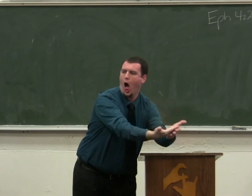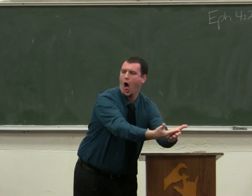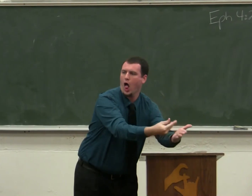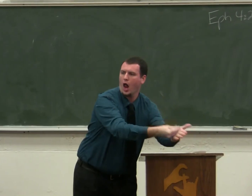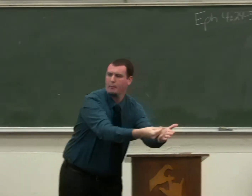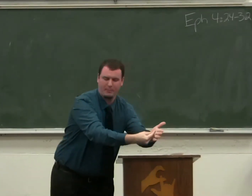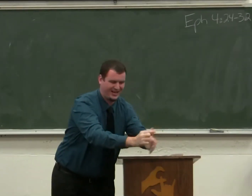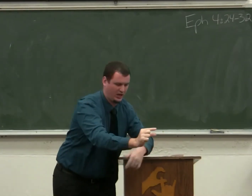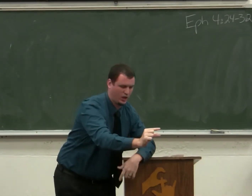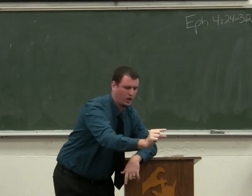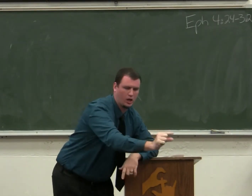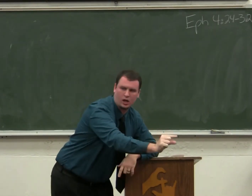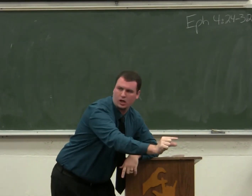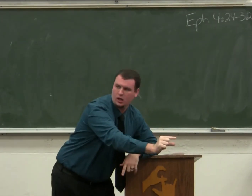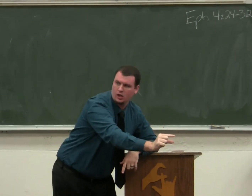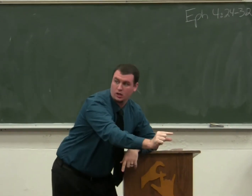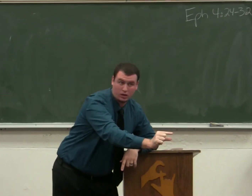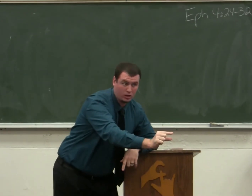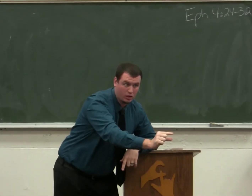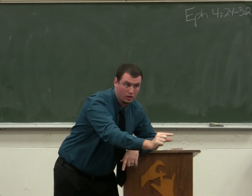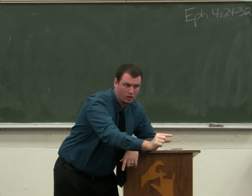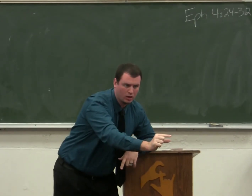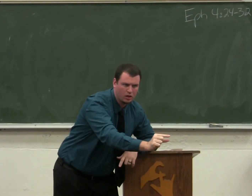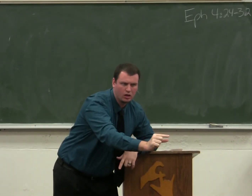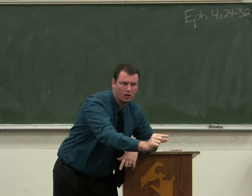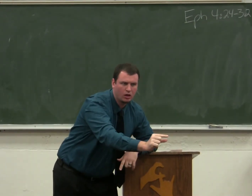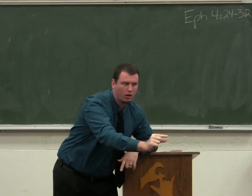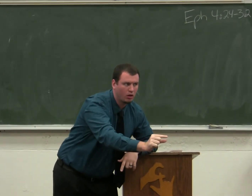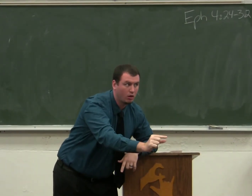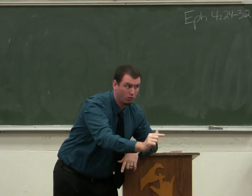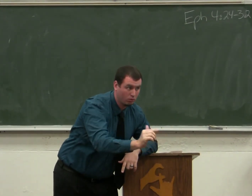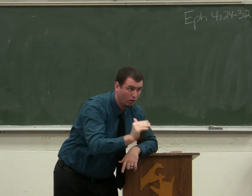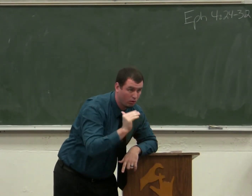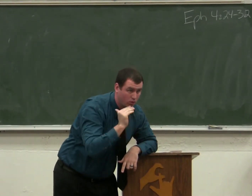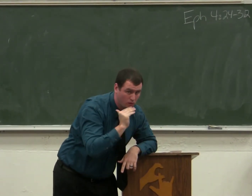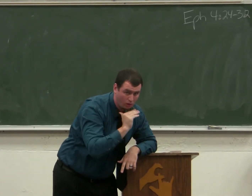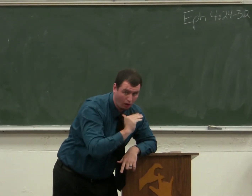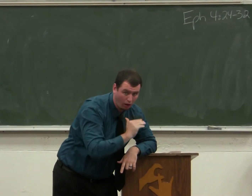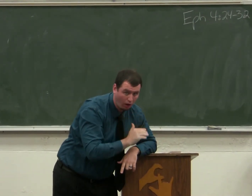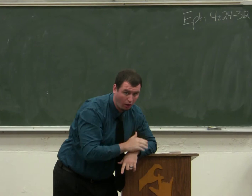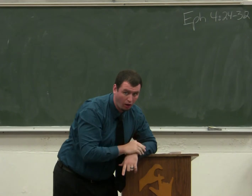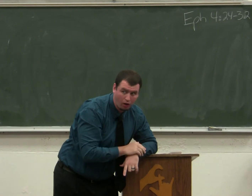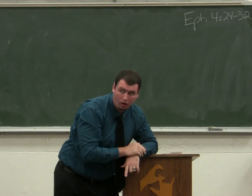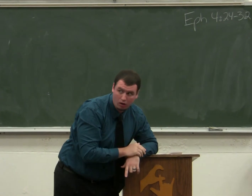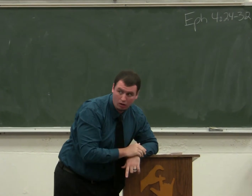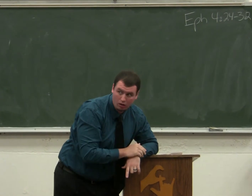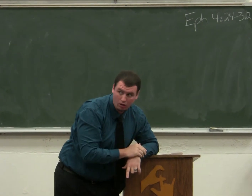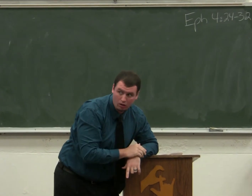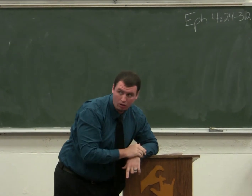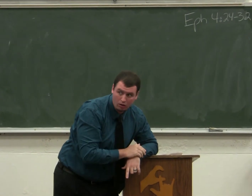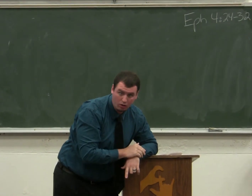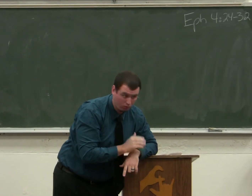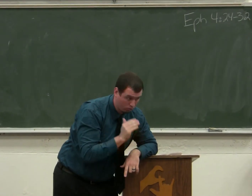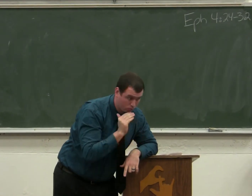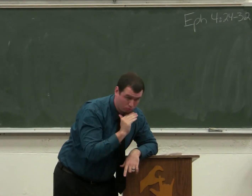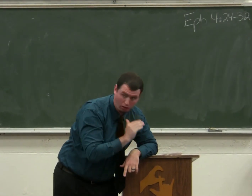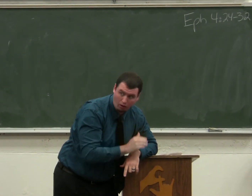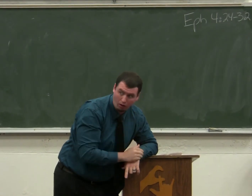Which they really didn't give them all the money, they only gave them a portion of it, but they told the church that they had given all the money that they had